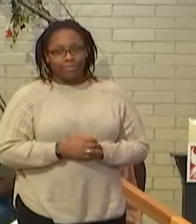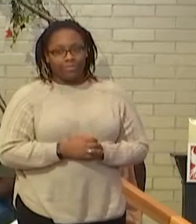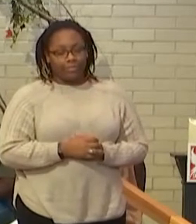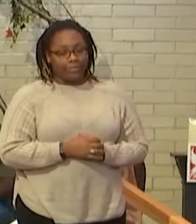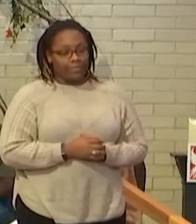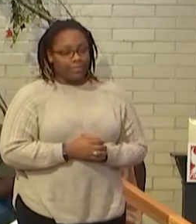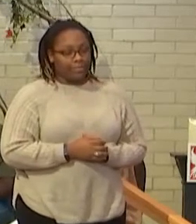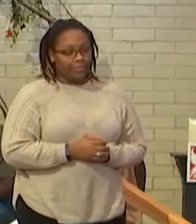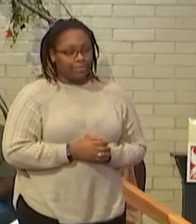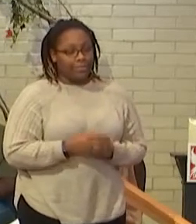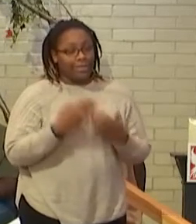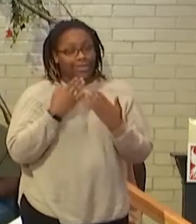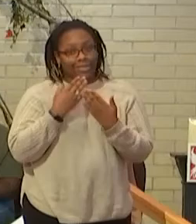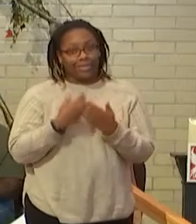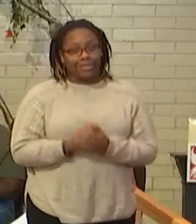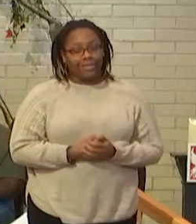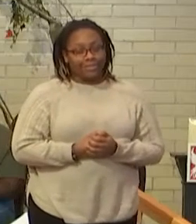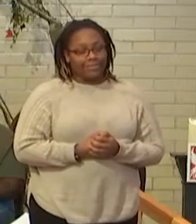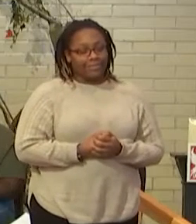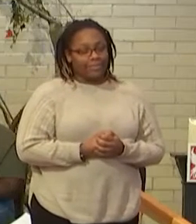Thank you, Judy. I appreciate that.